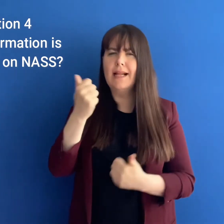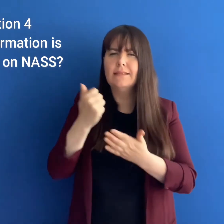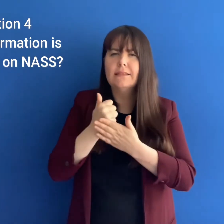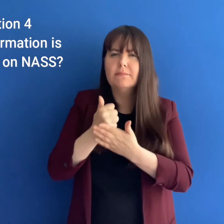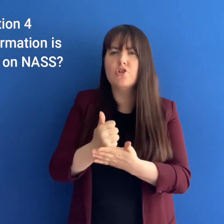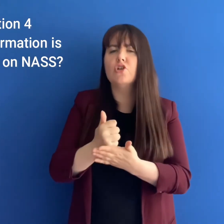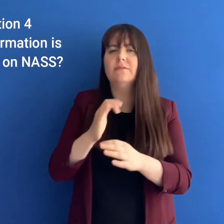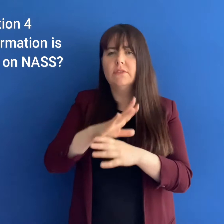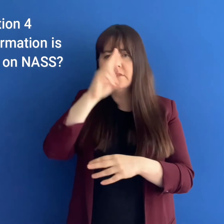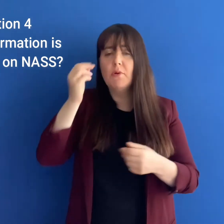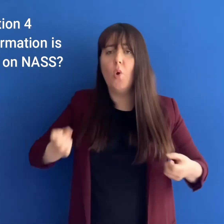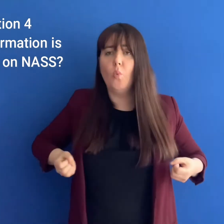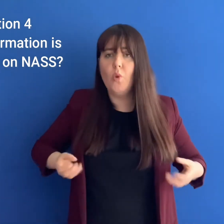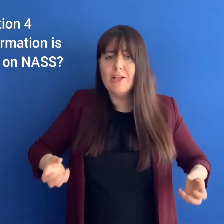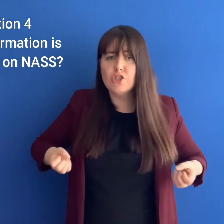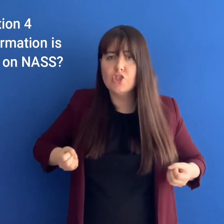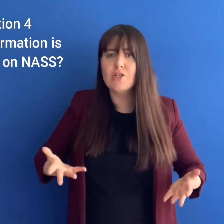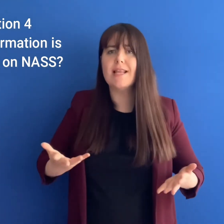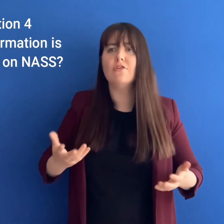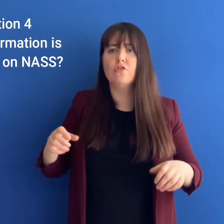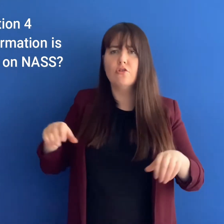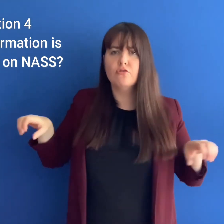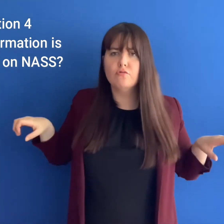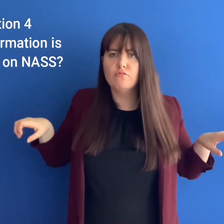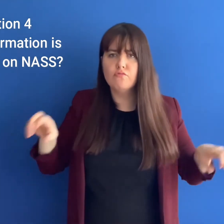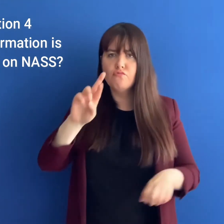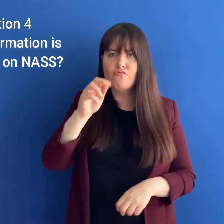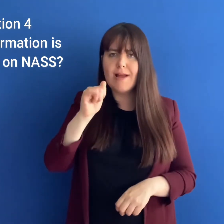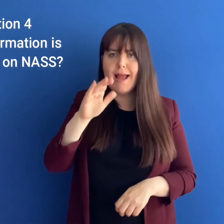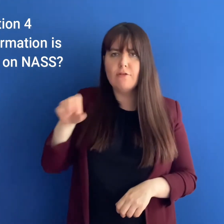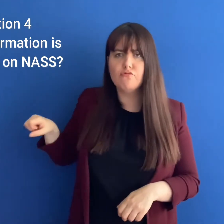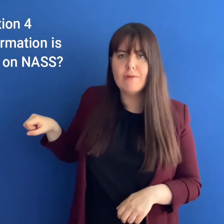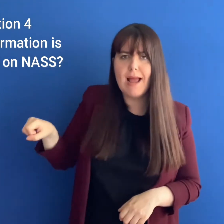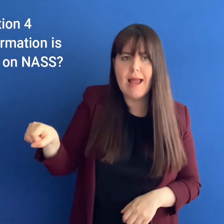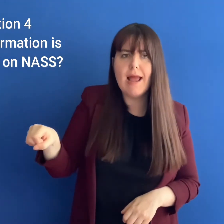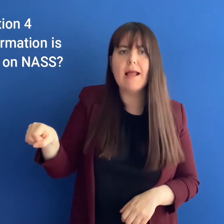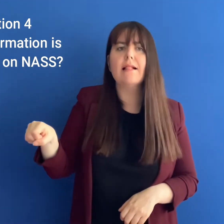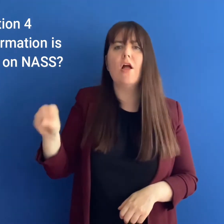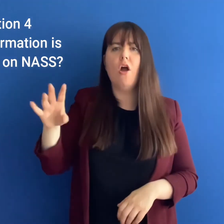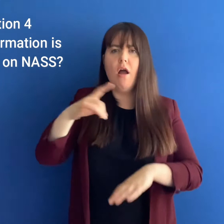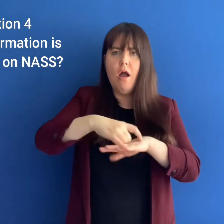Details of any aids, such as wheelchairs, grab rails,